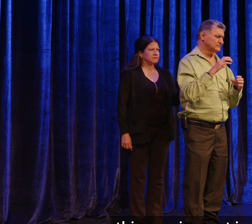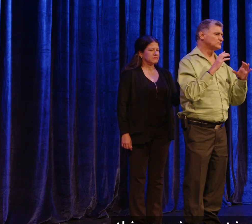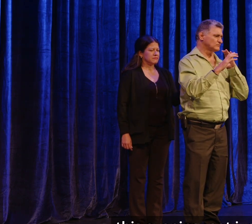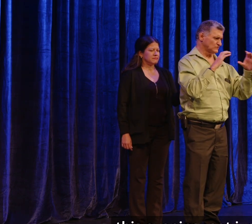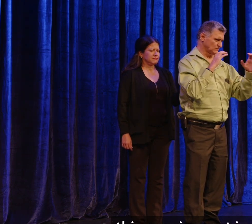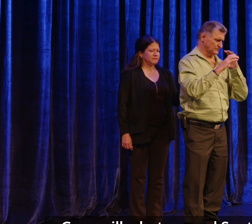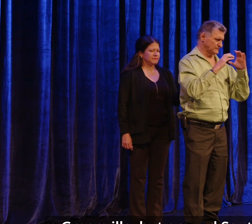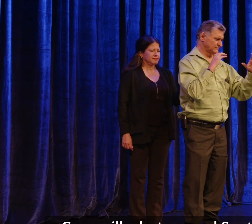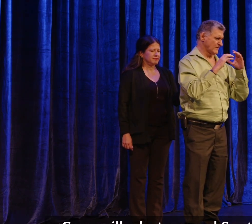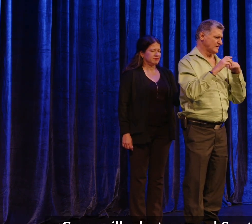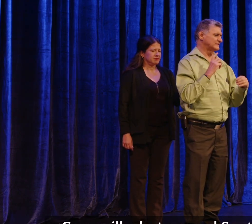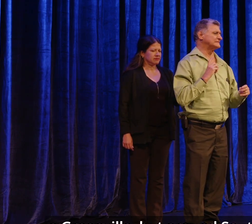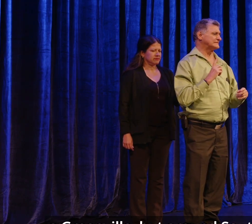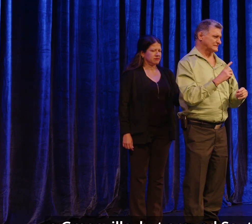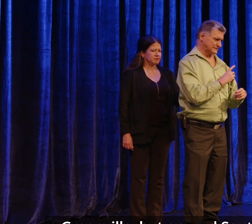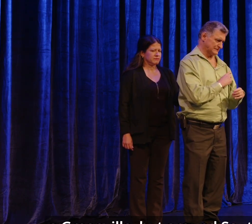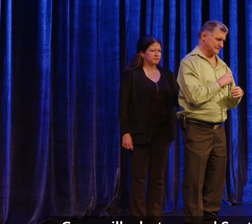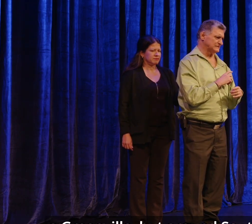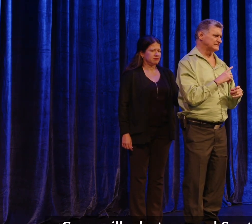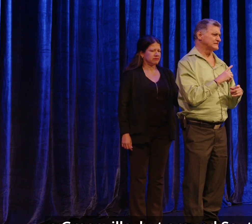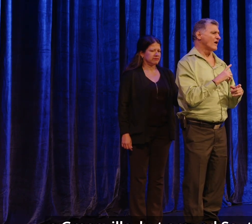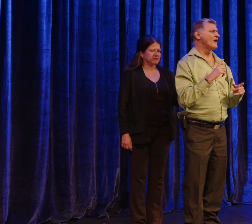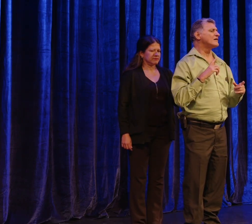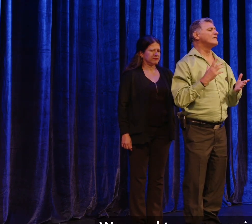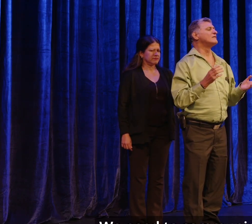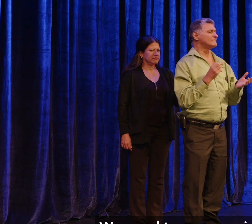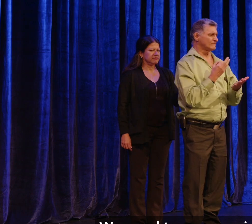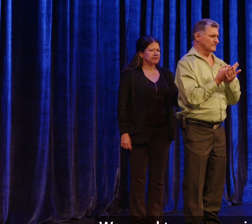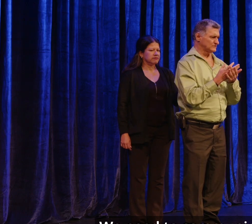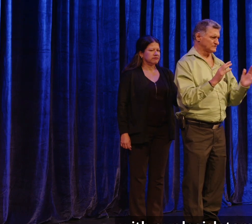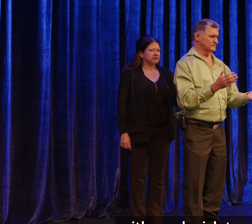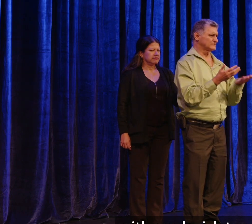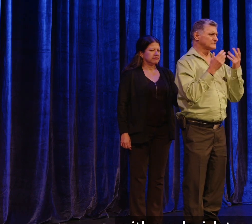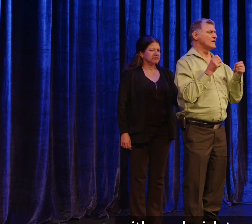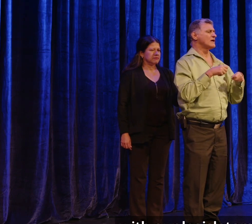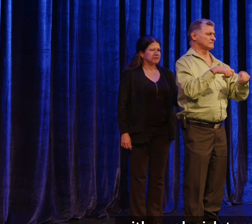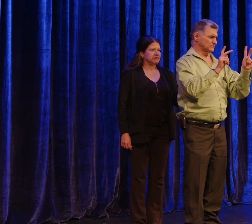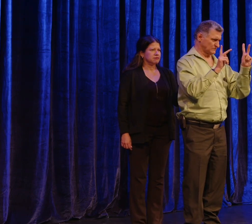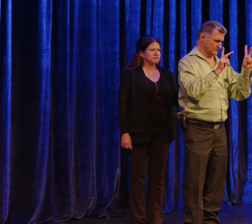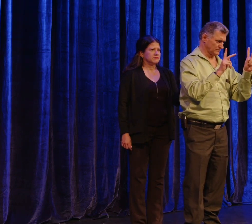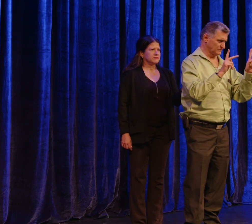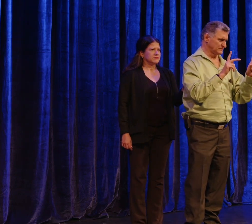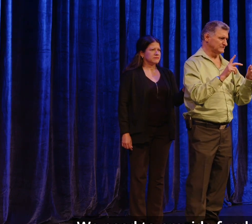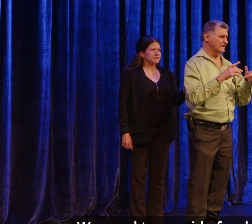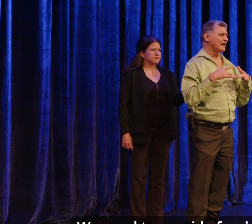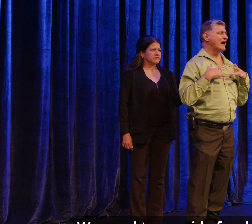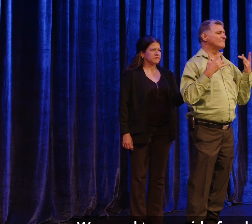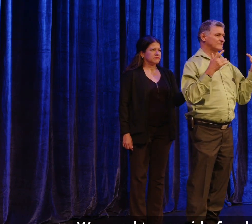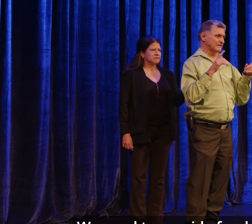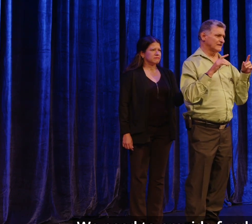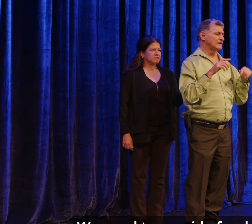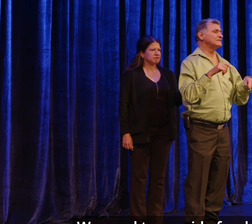Not just to Greenville, but around South Carolina. We need to communicate with our legislators. We need to provide